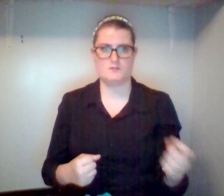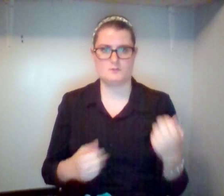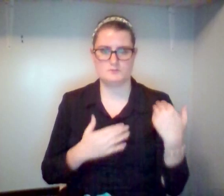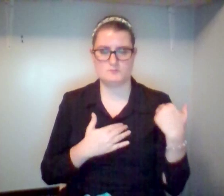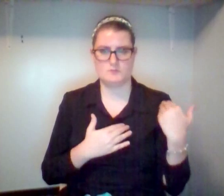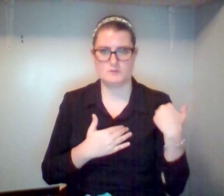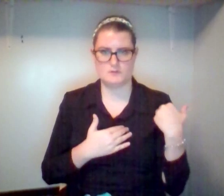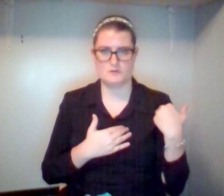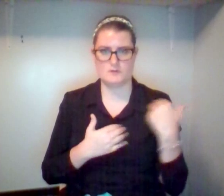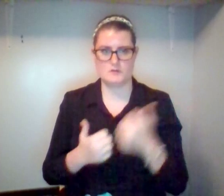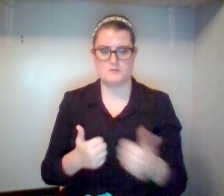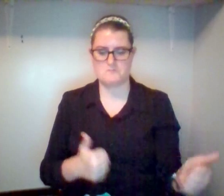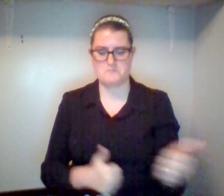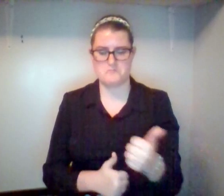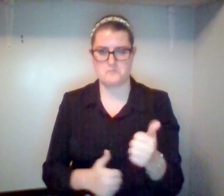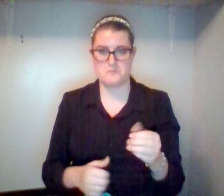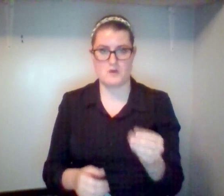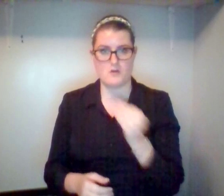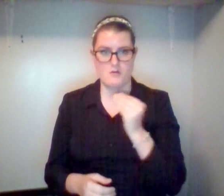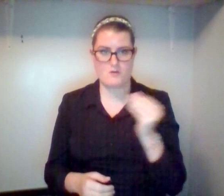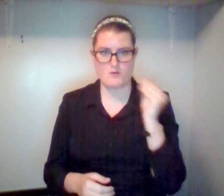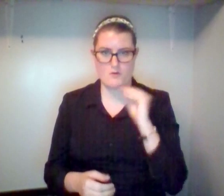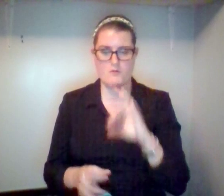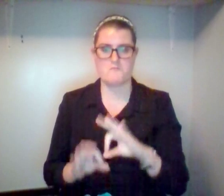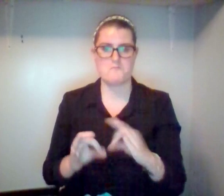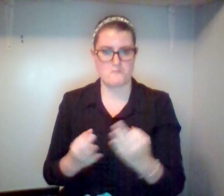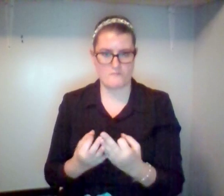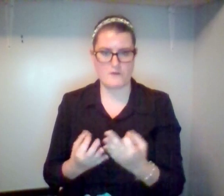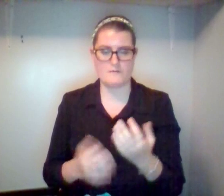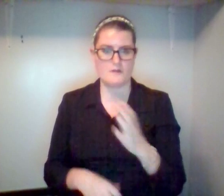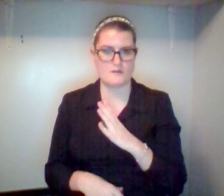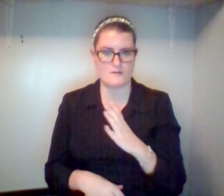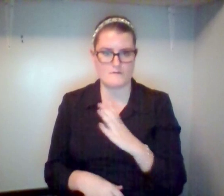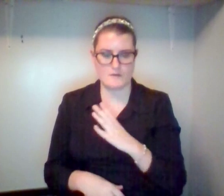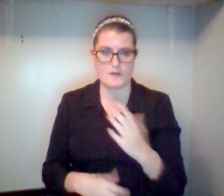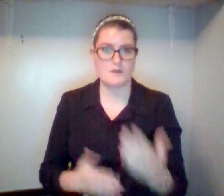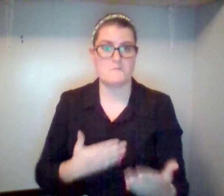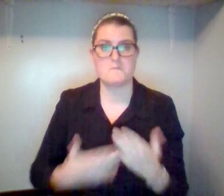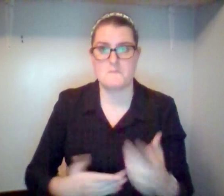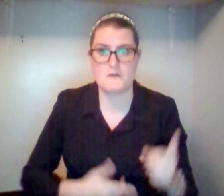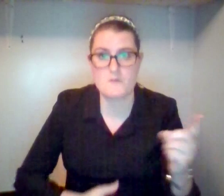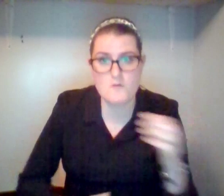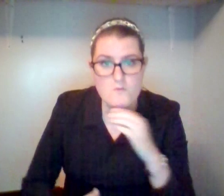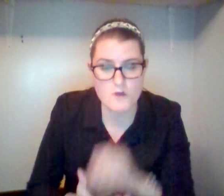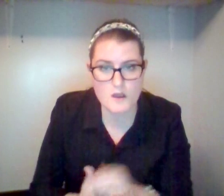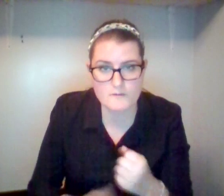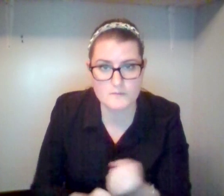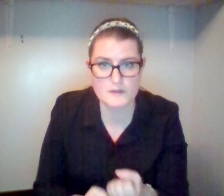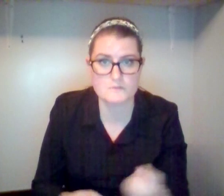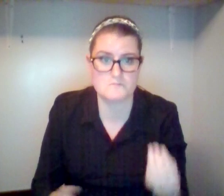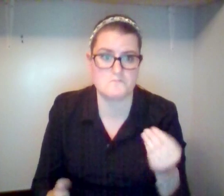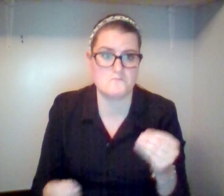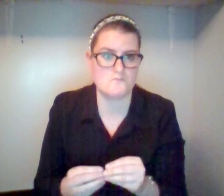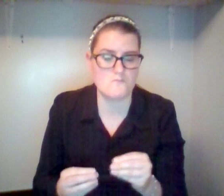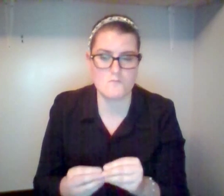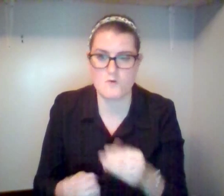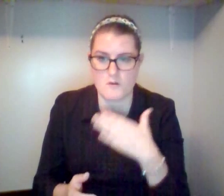will probably make more money than he does in that kind of situation. They will partner to make